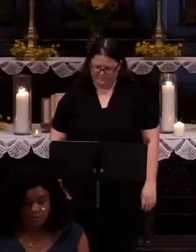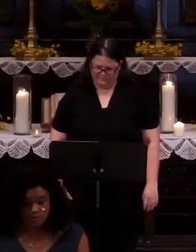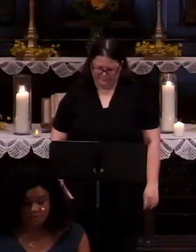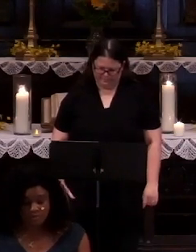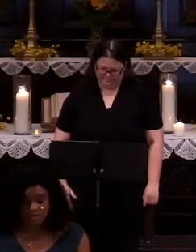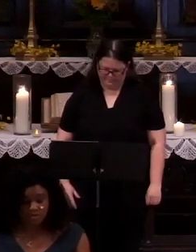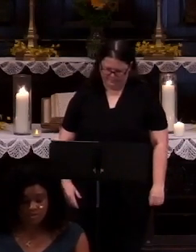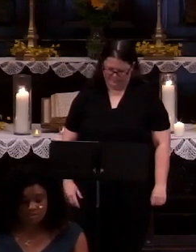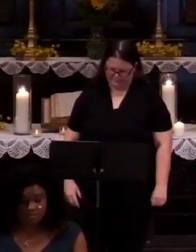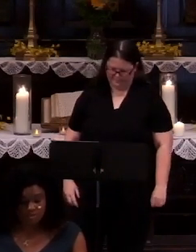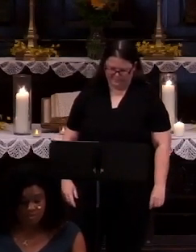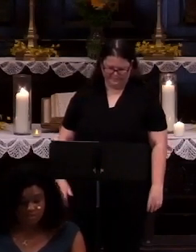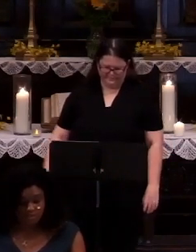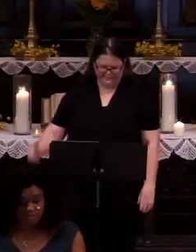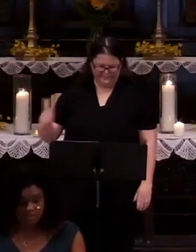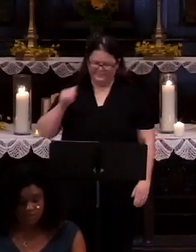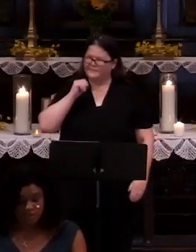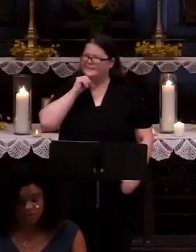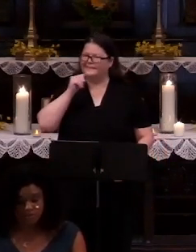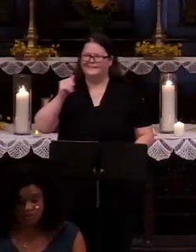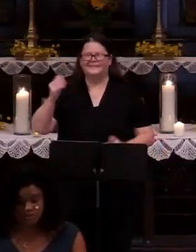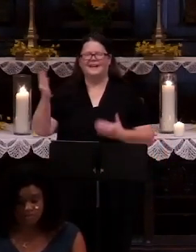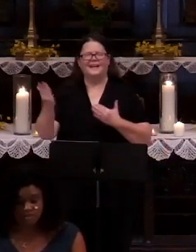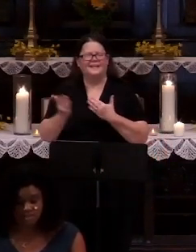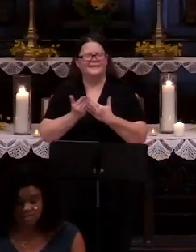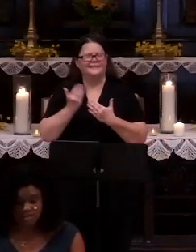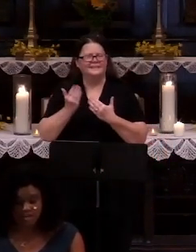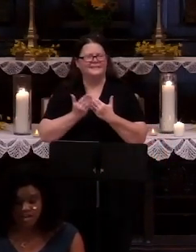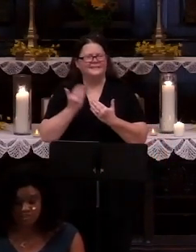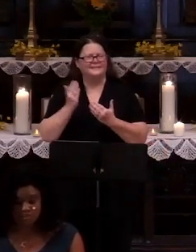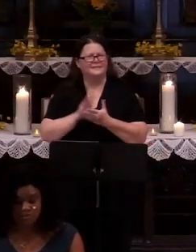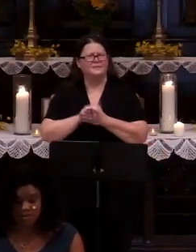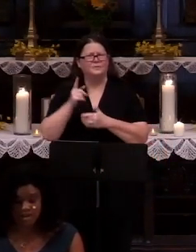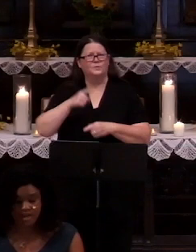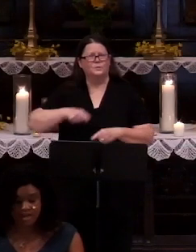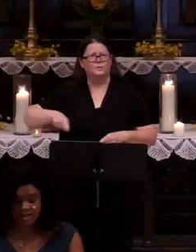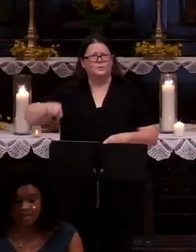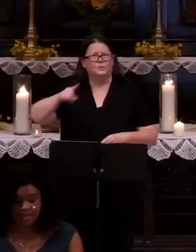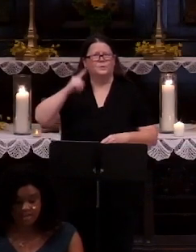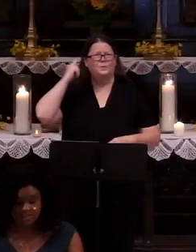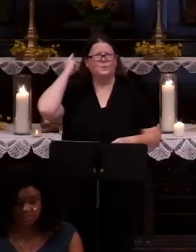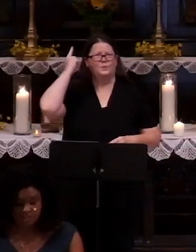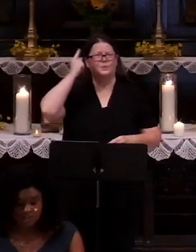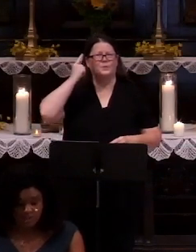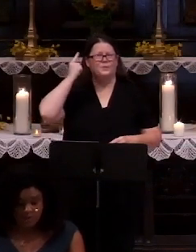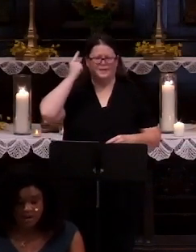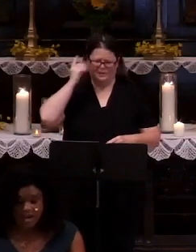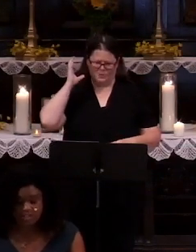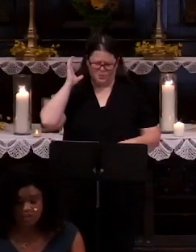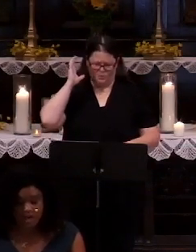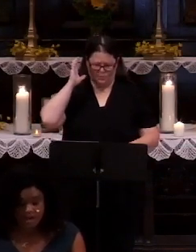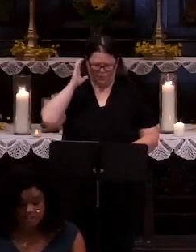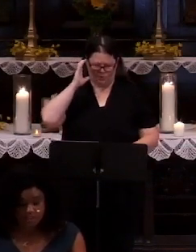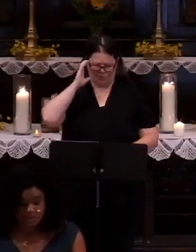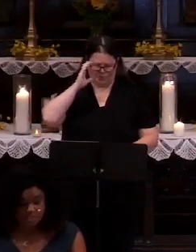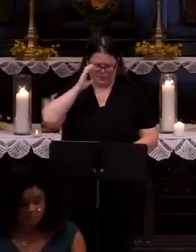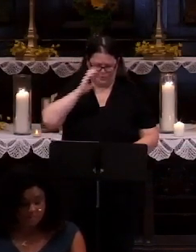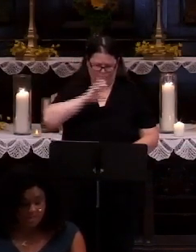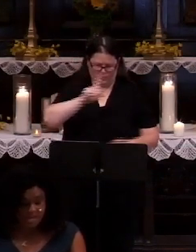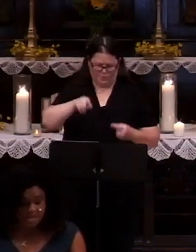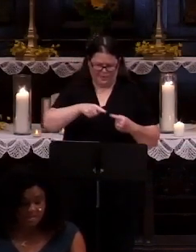It won't be easy, you'll think it's strange when I try